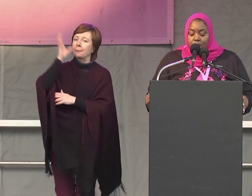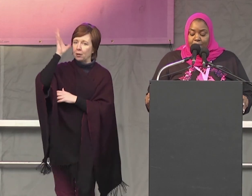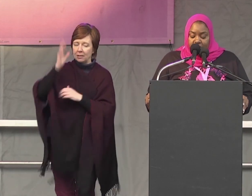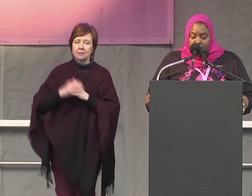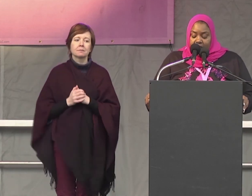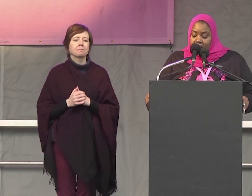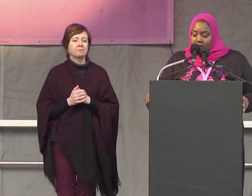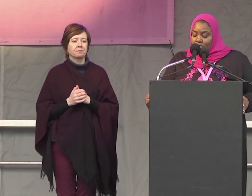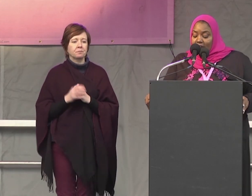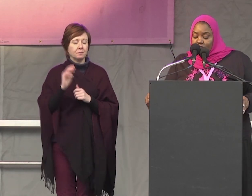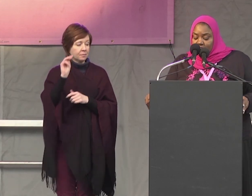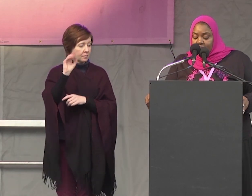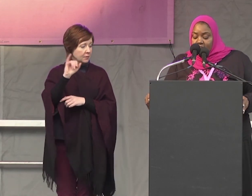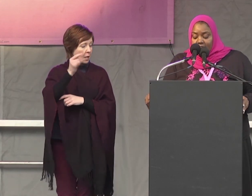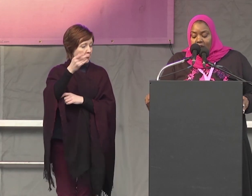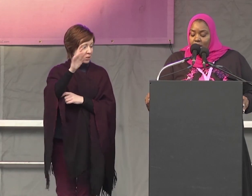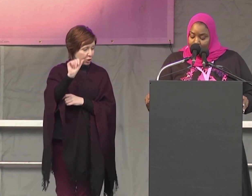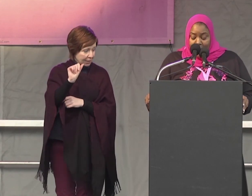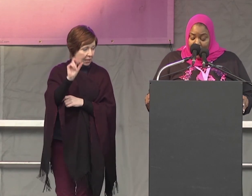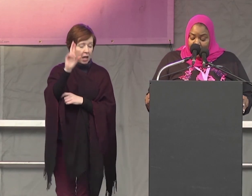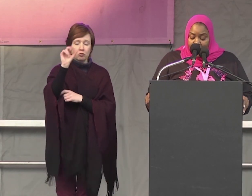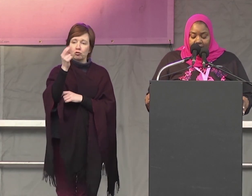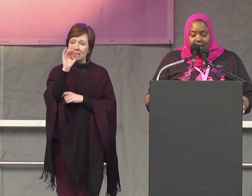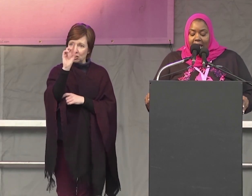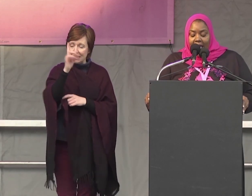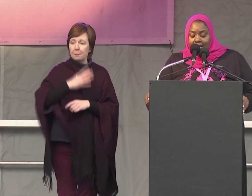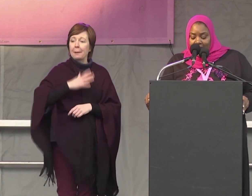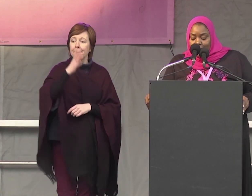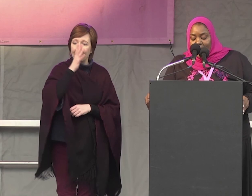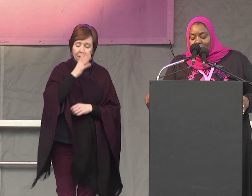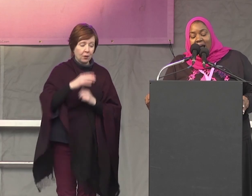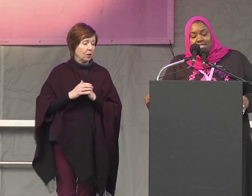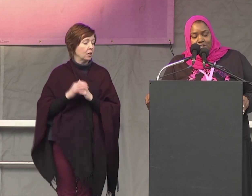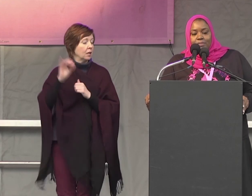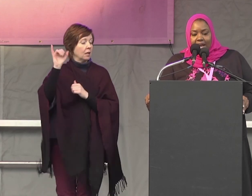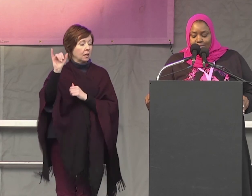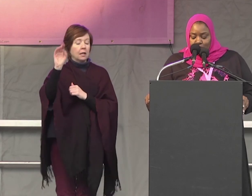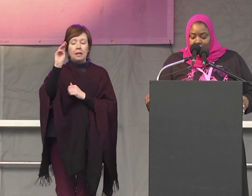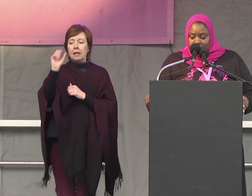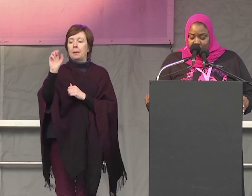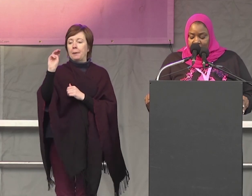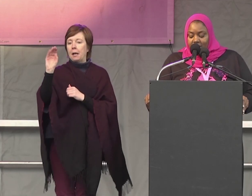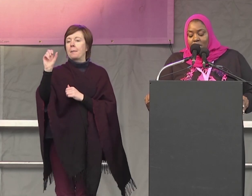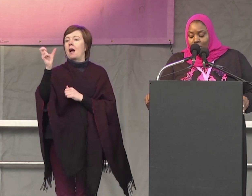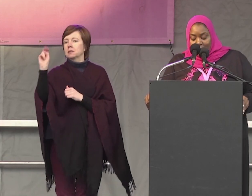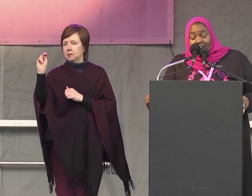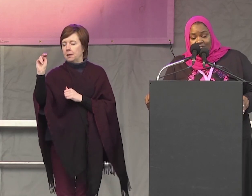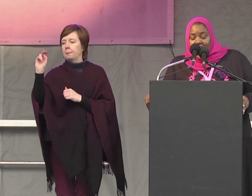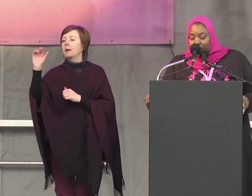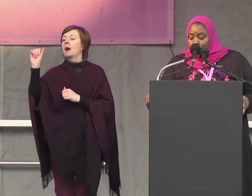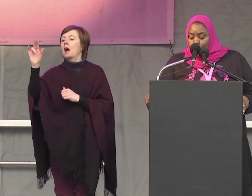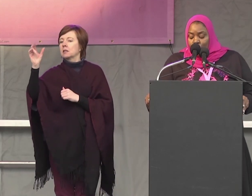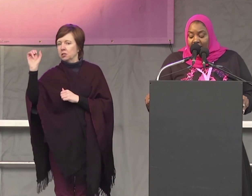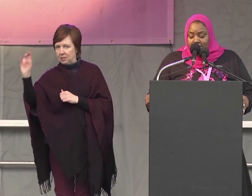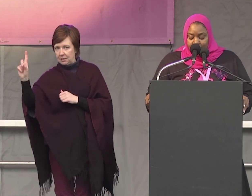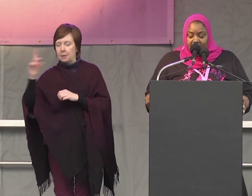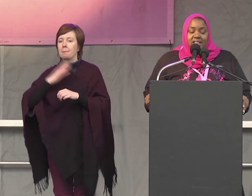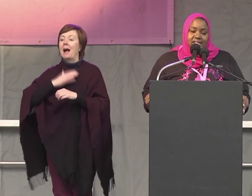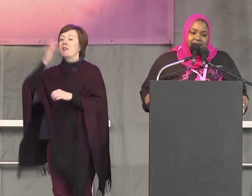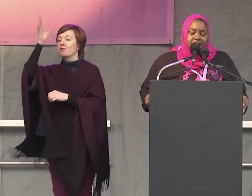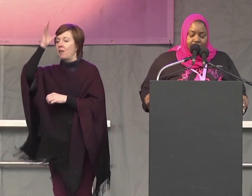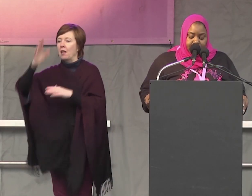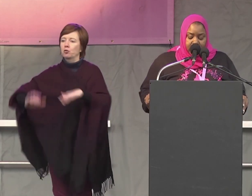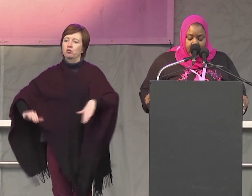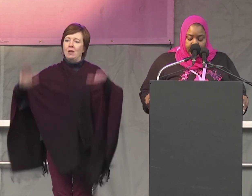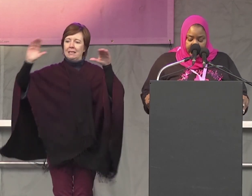parents, Majida Rashid, my mother, and Imam Asam Abdur Rashid, my father, who raised me